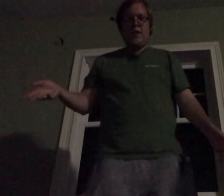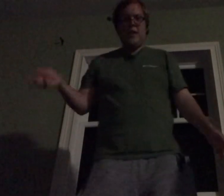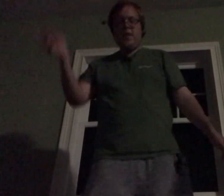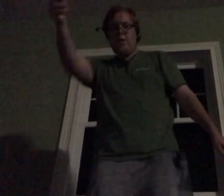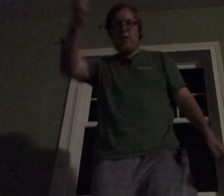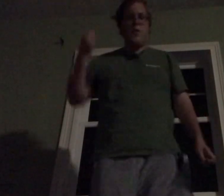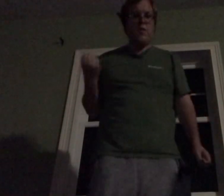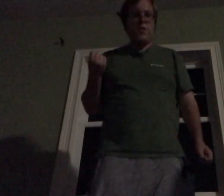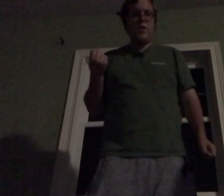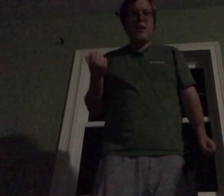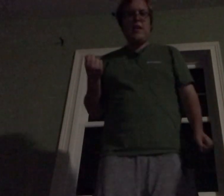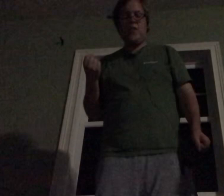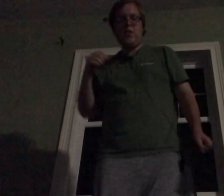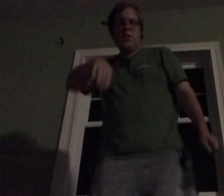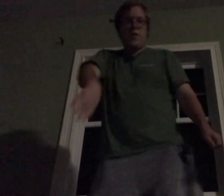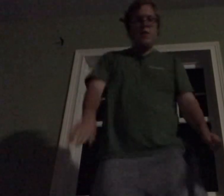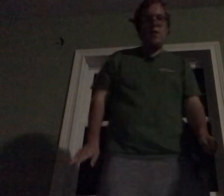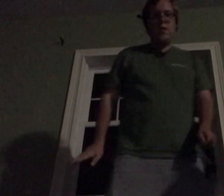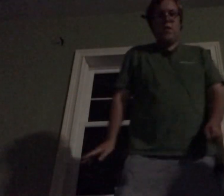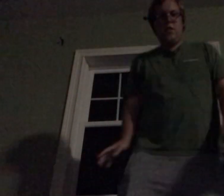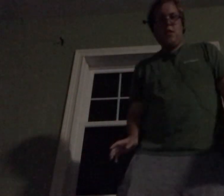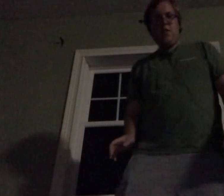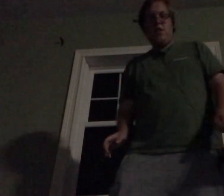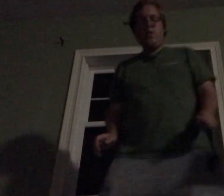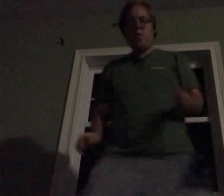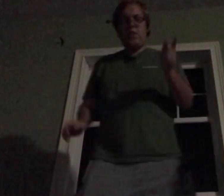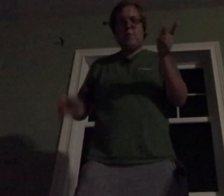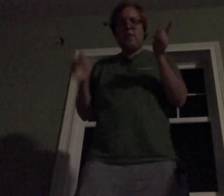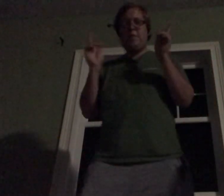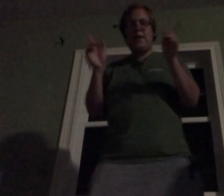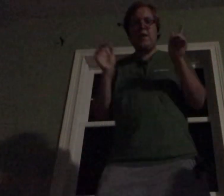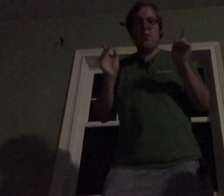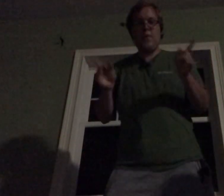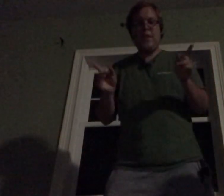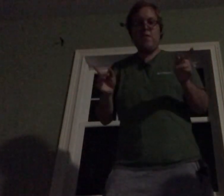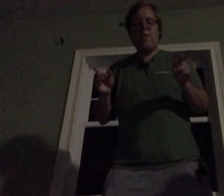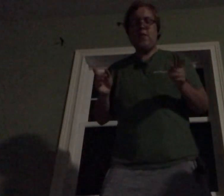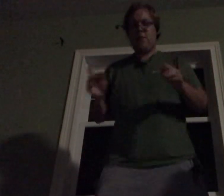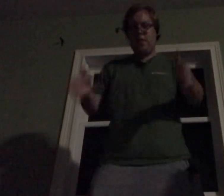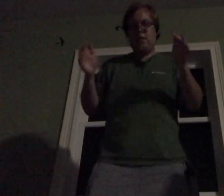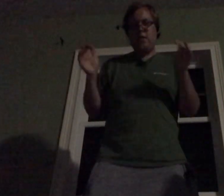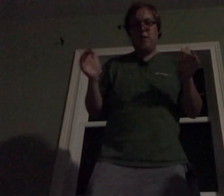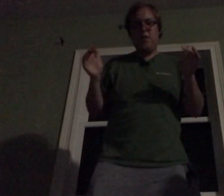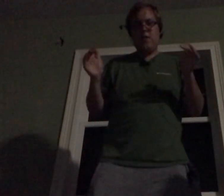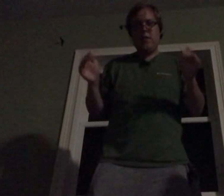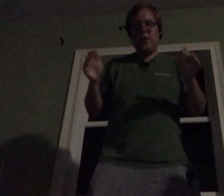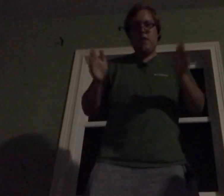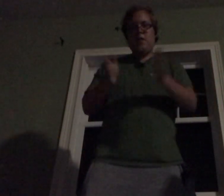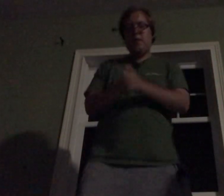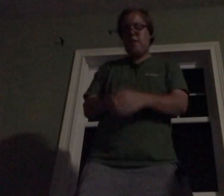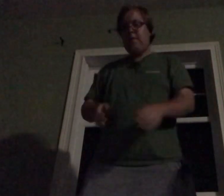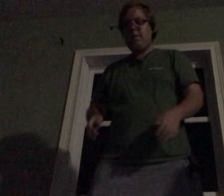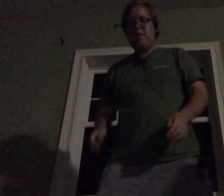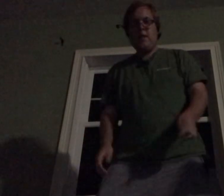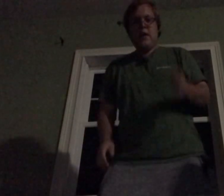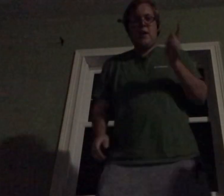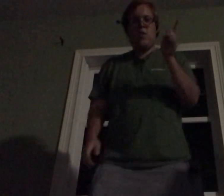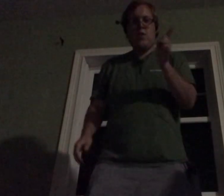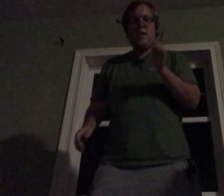it? Ruin it. Why must you crush my spirits? Spirits. I shouldn't